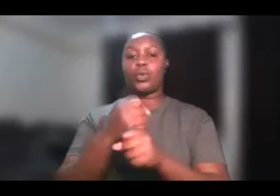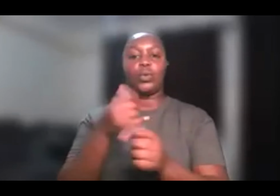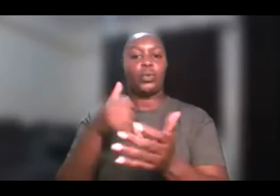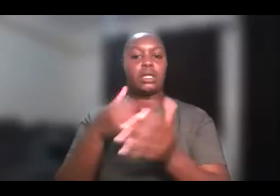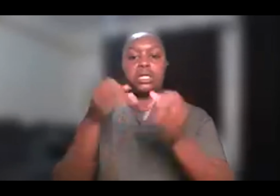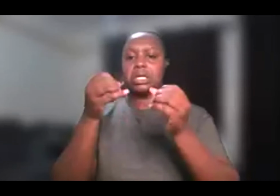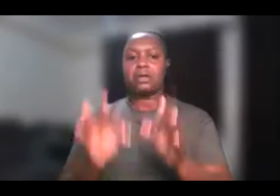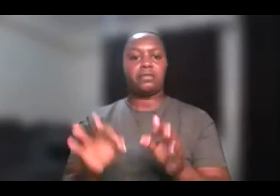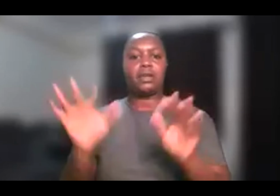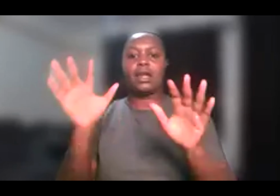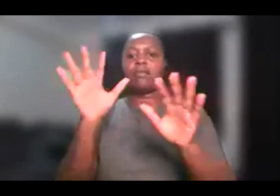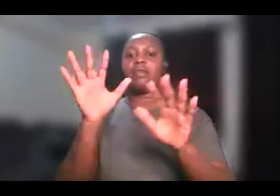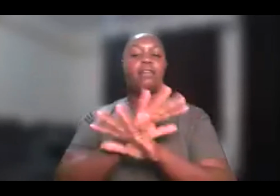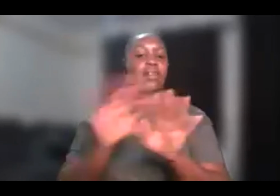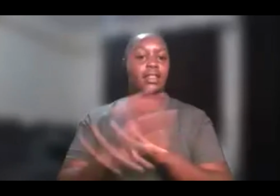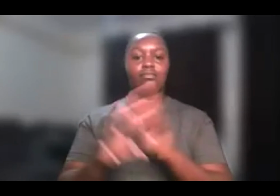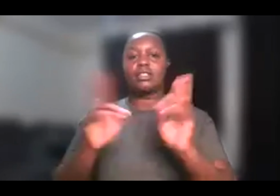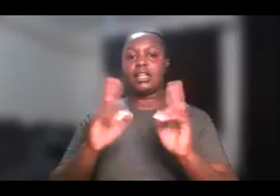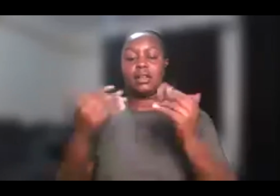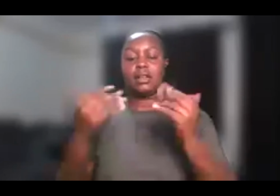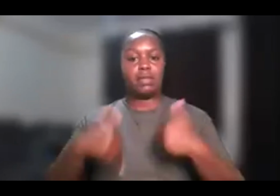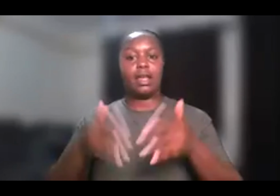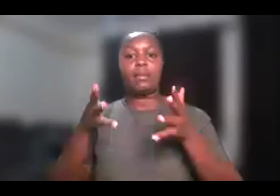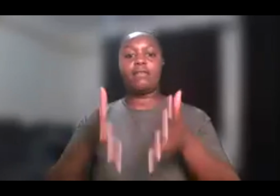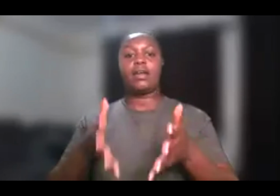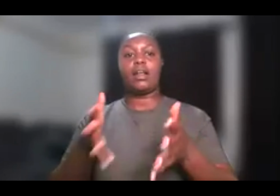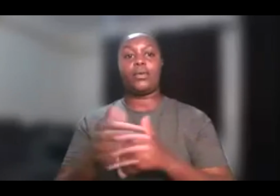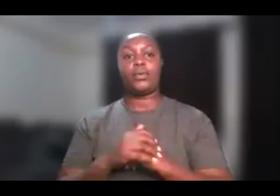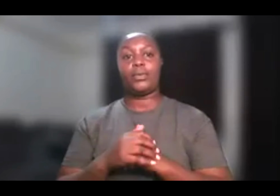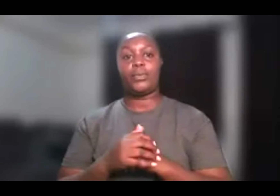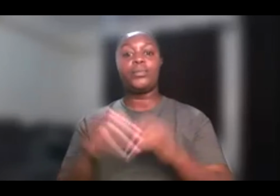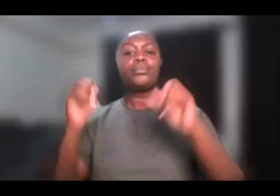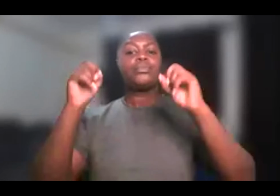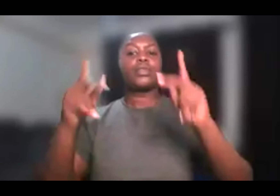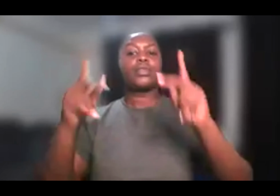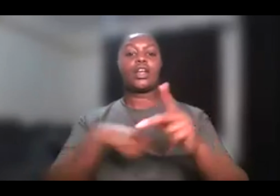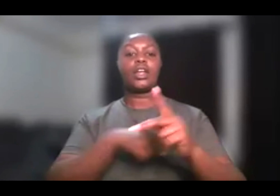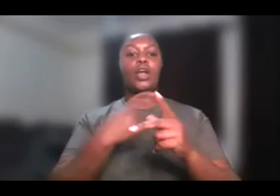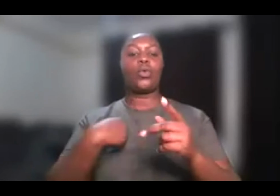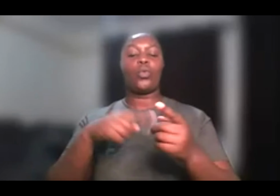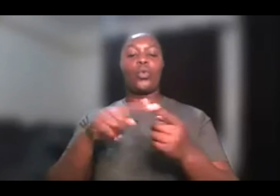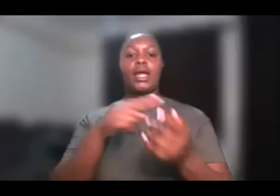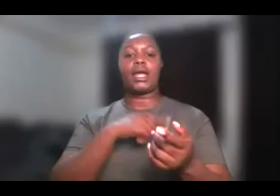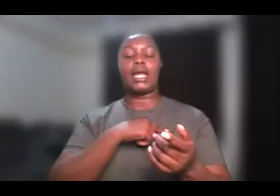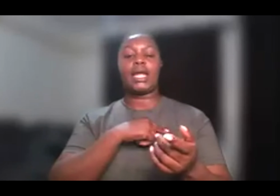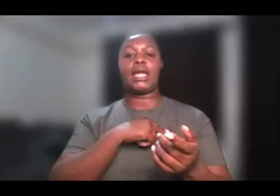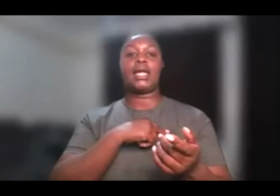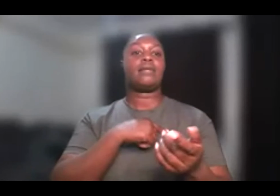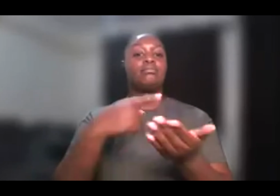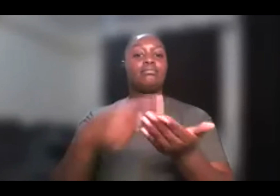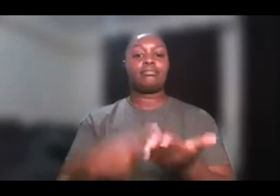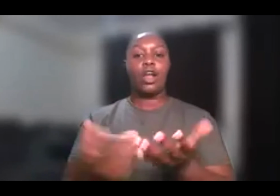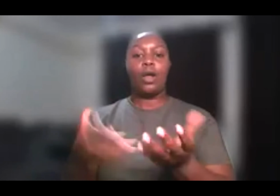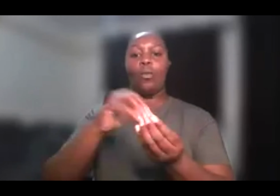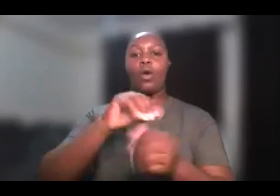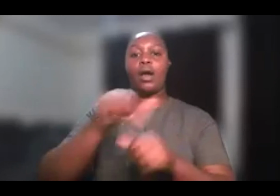Awesome. We'll chat more about that. Lillian, if we can go back to the presentation. Thank you so much,